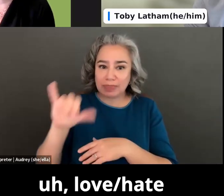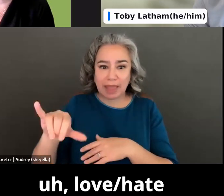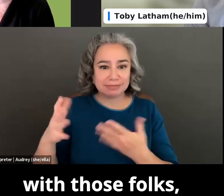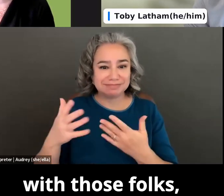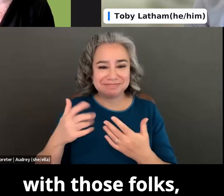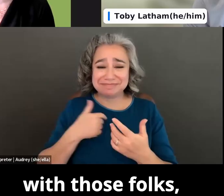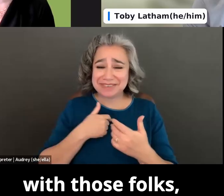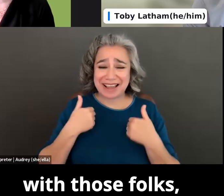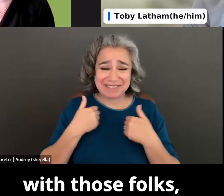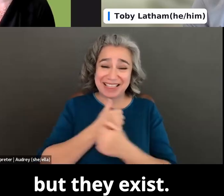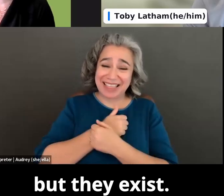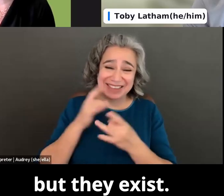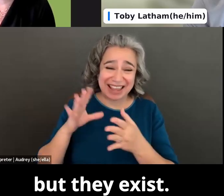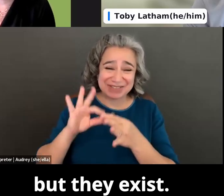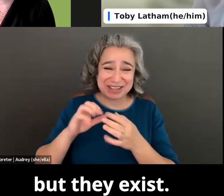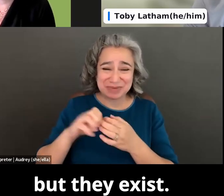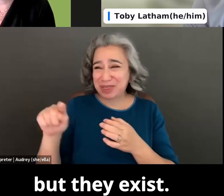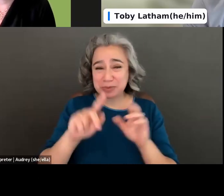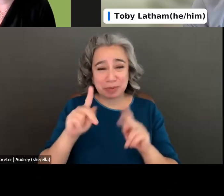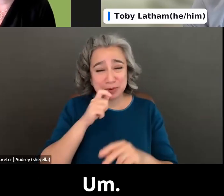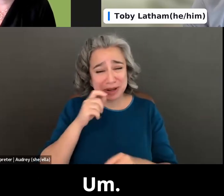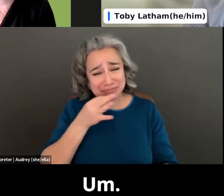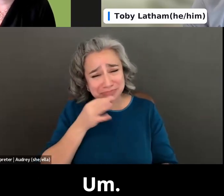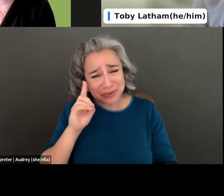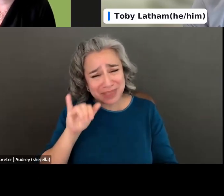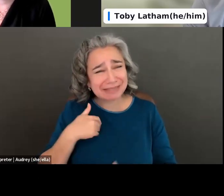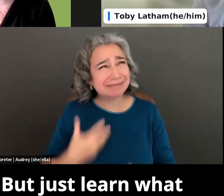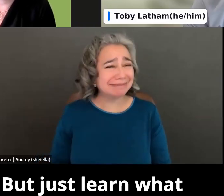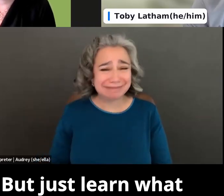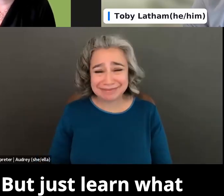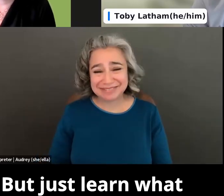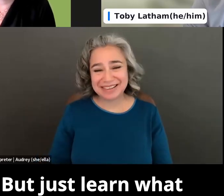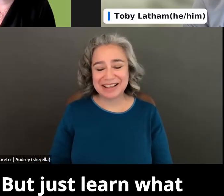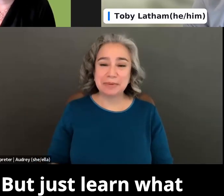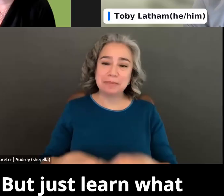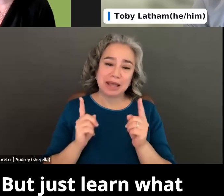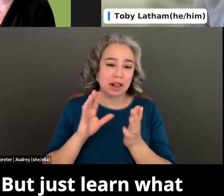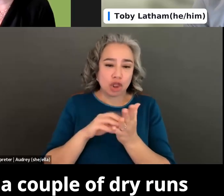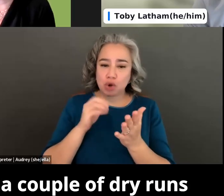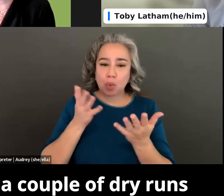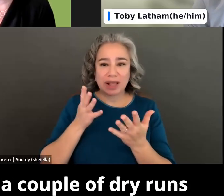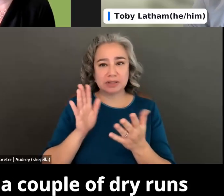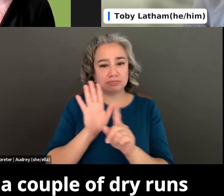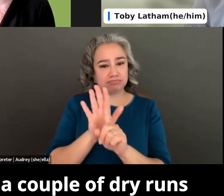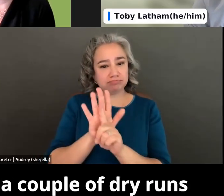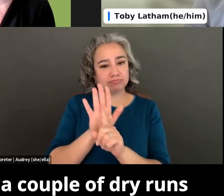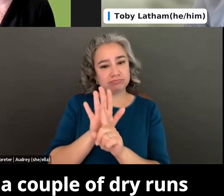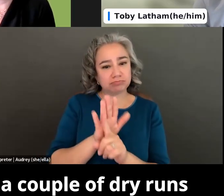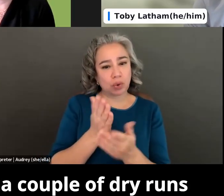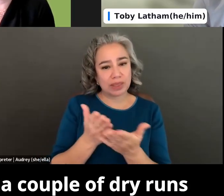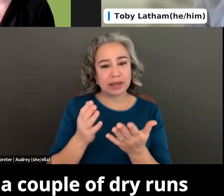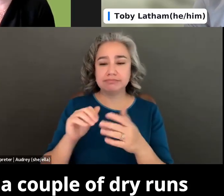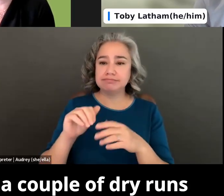love-hate relationships with those folks, but they exist. Um, but just learn what works for you. Give it a couple dry runs